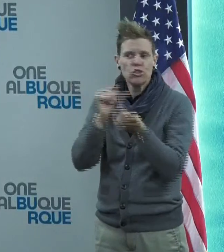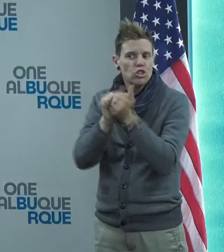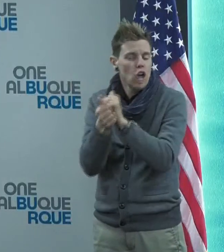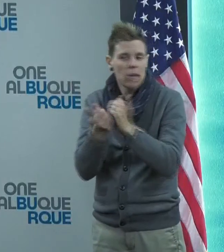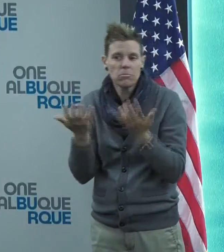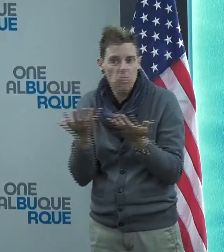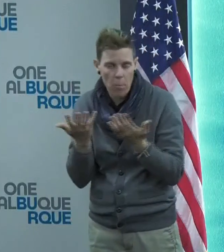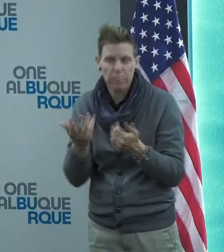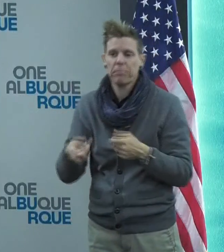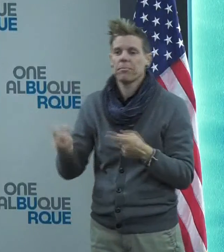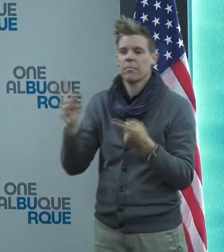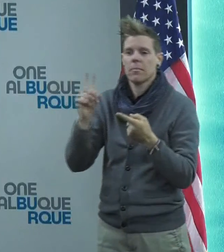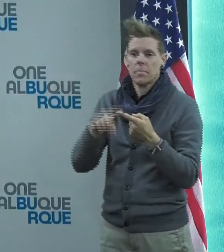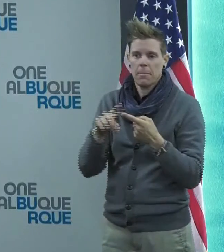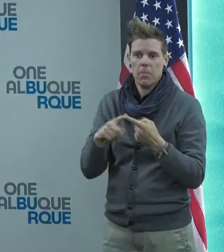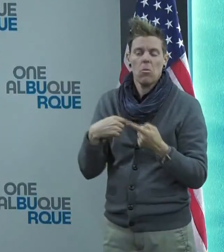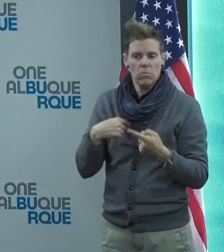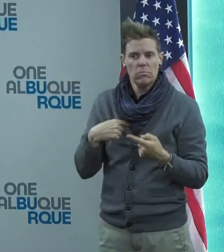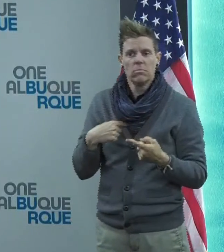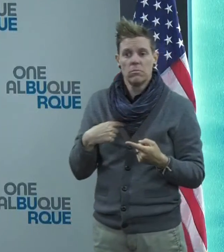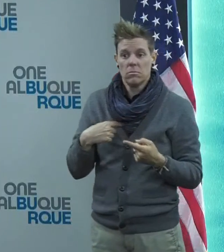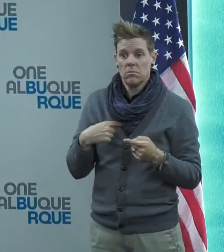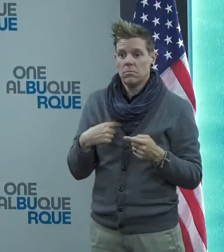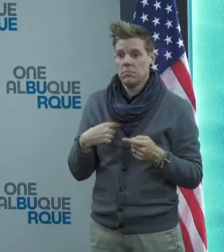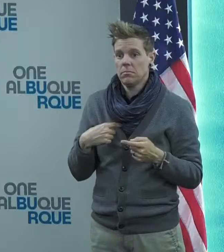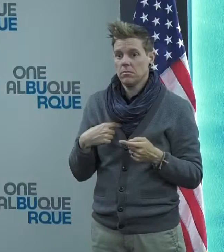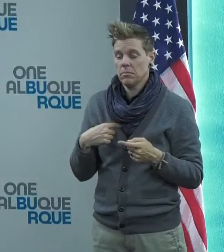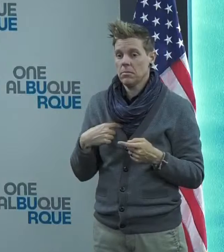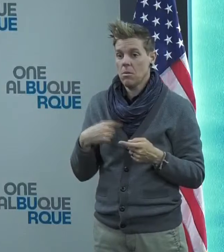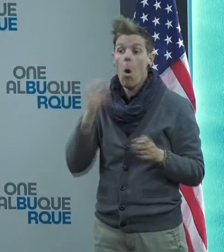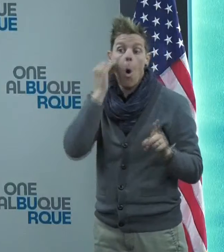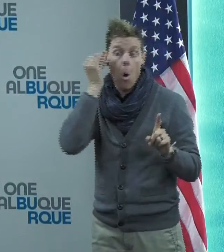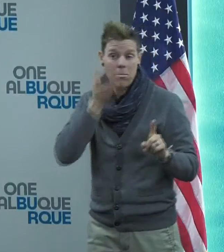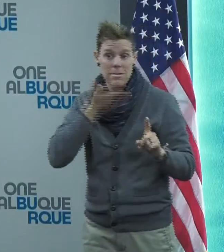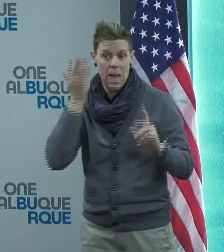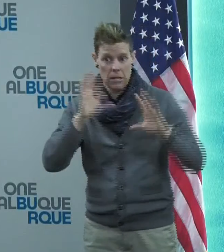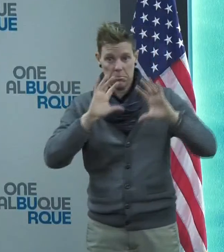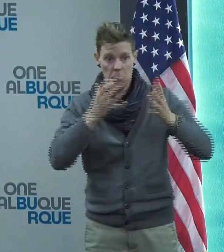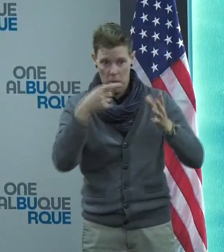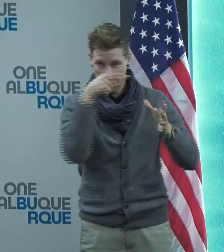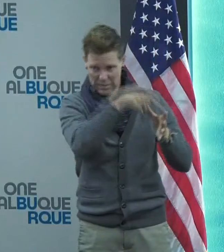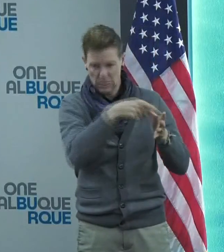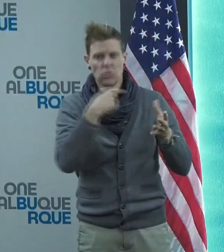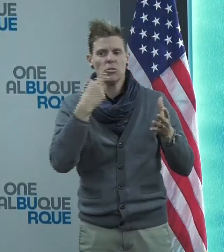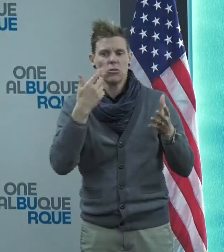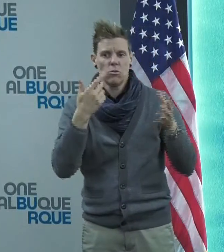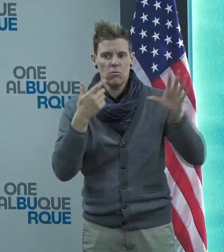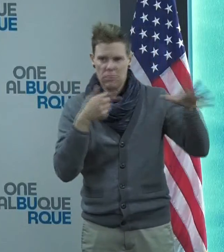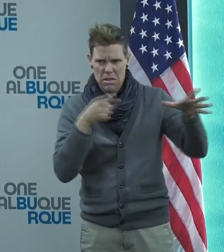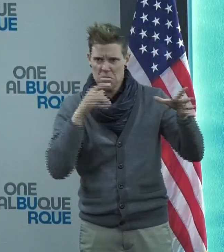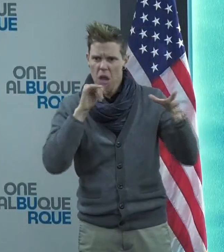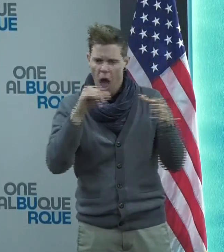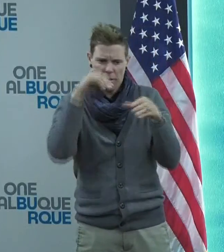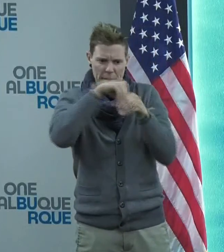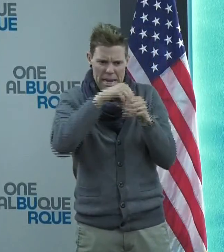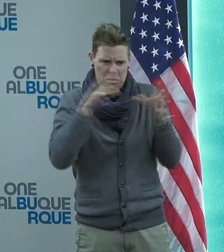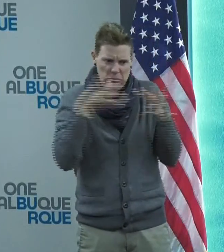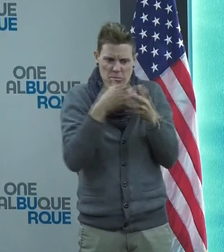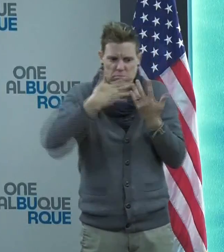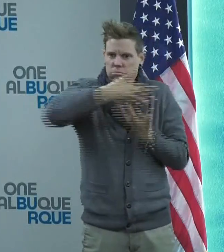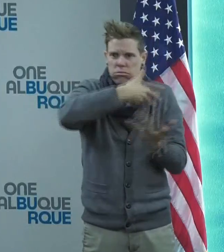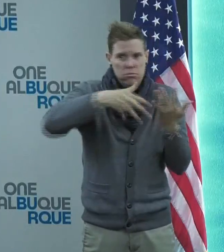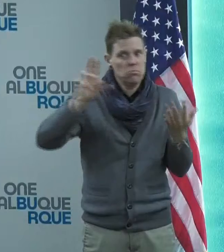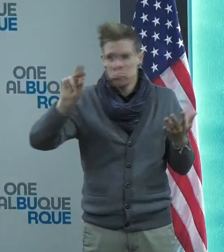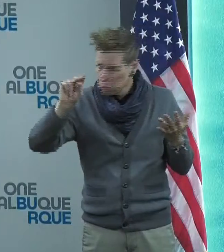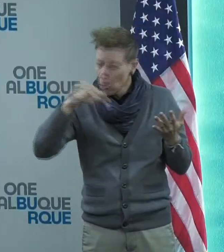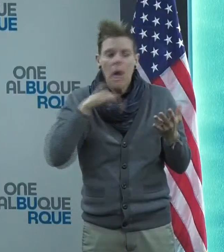continue to spread out that population, and so we have been using an additional hotel to put various homeless populations in